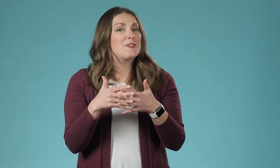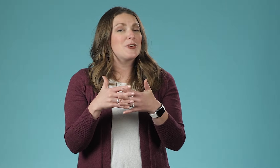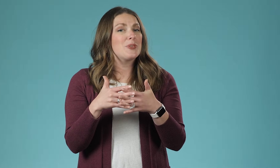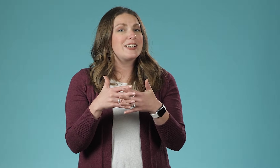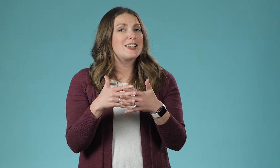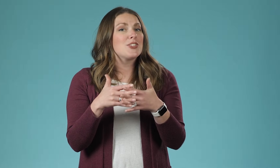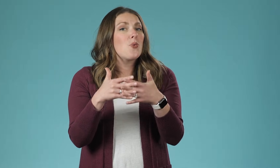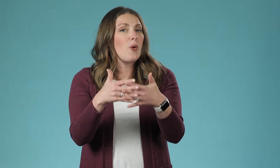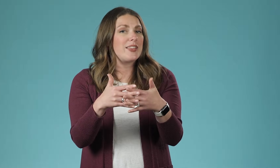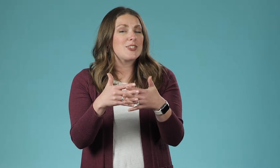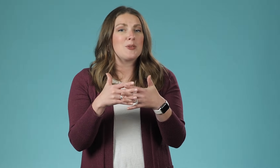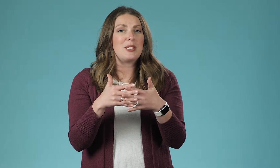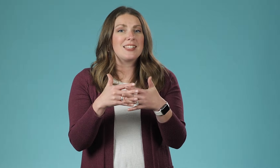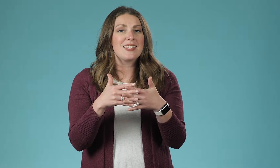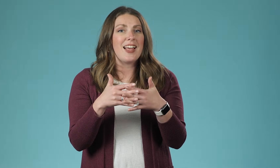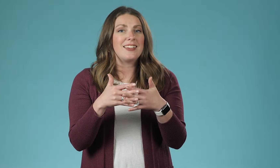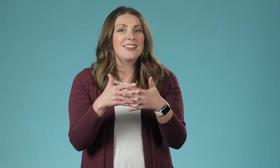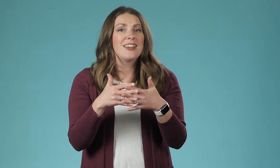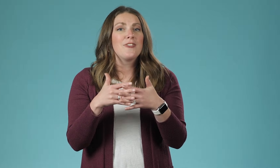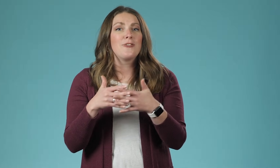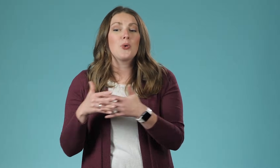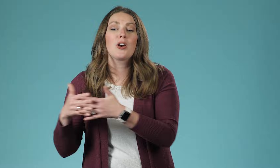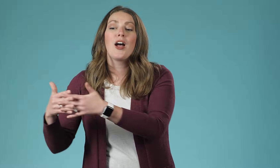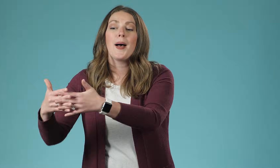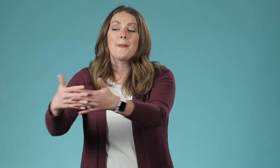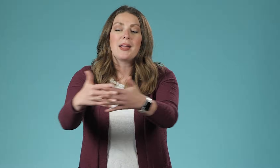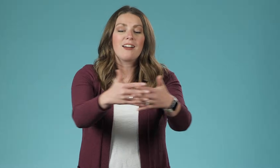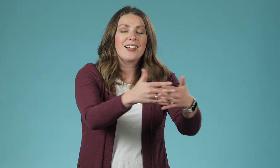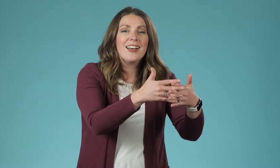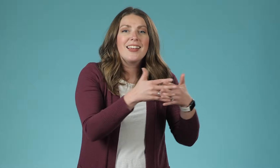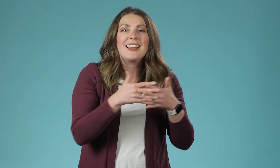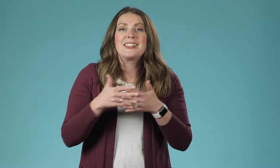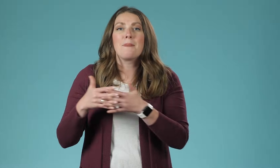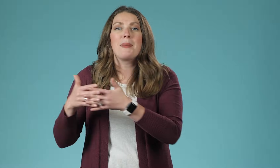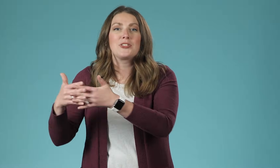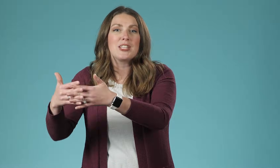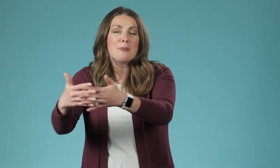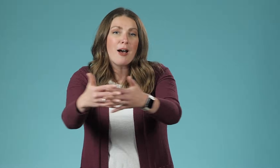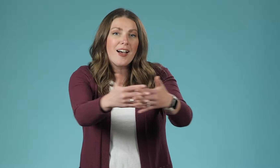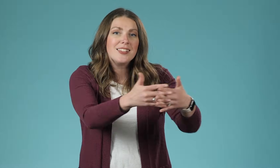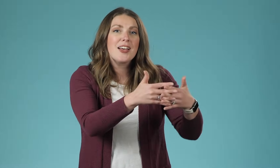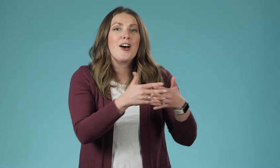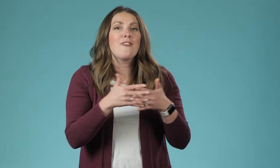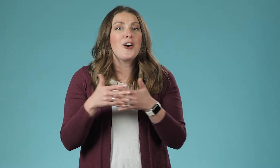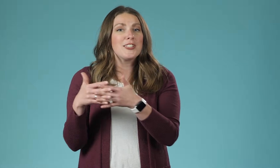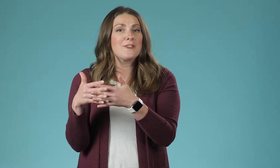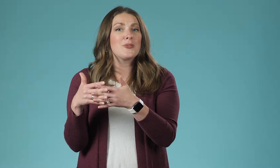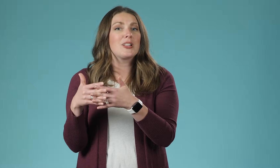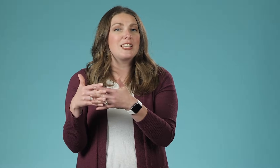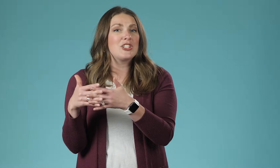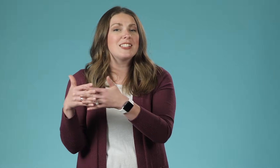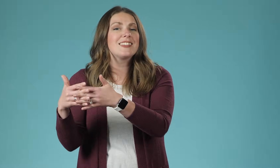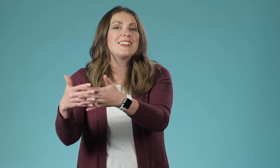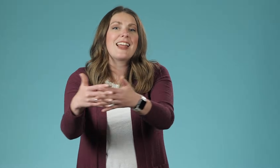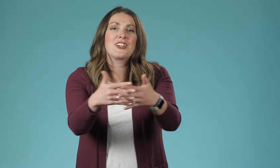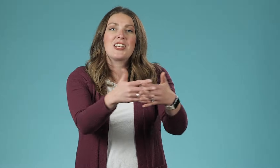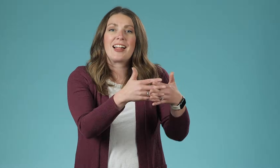different reasons why this could be the sign. For America is a melting pot of all different religions,